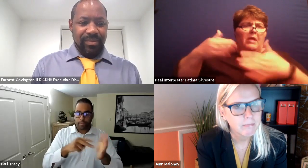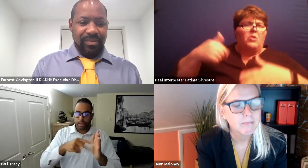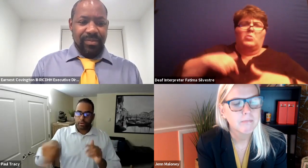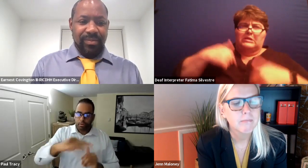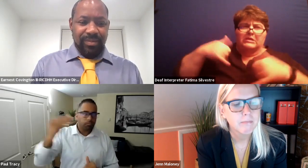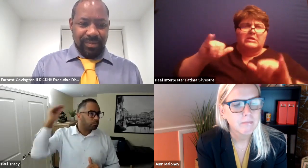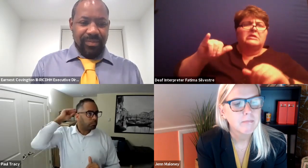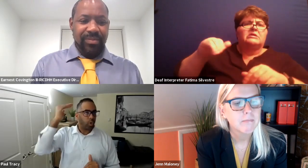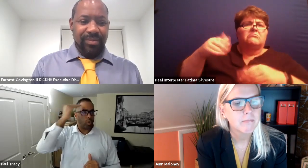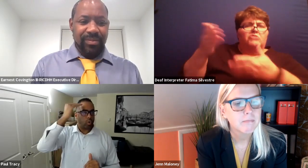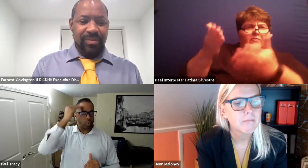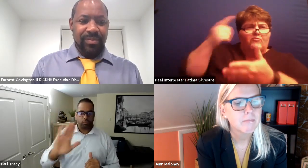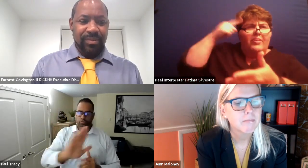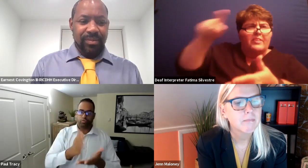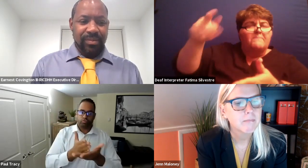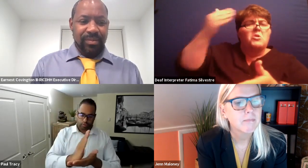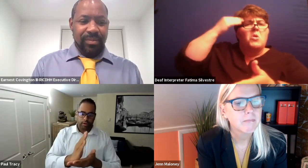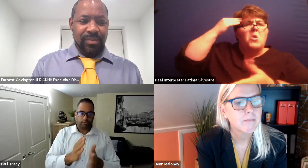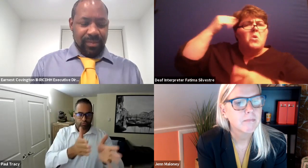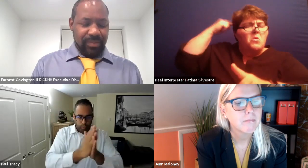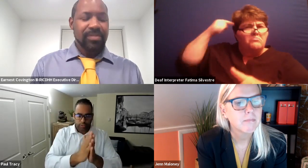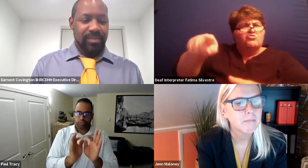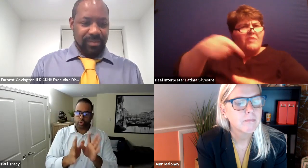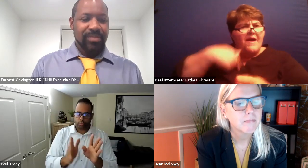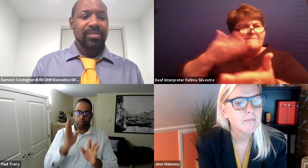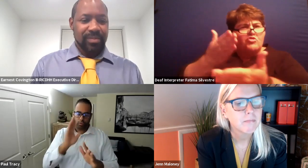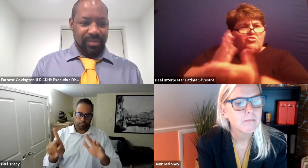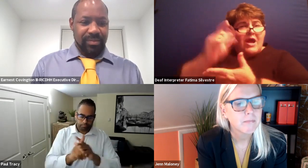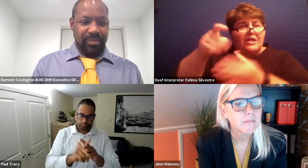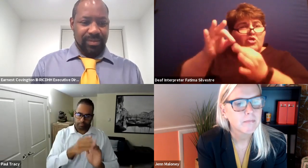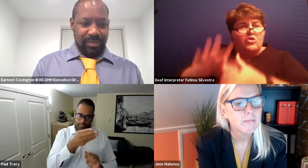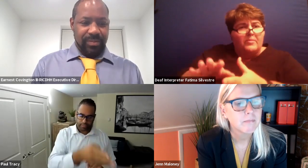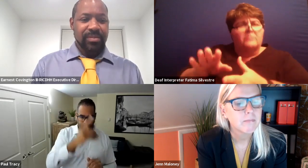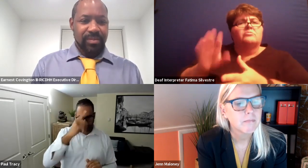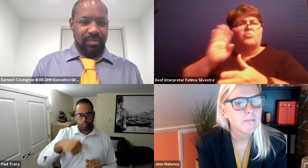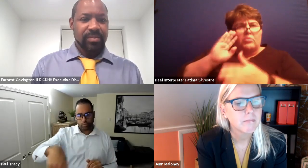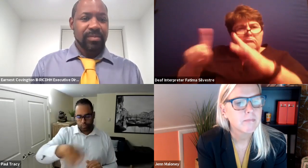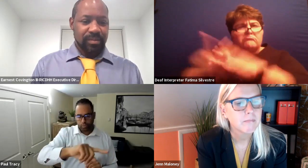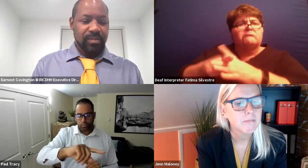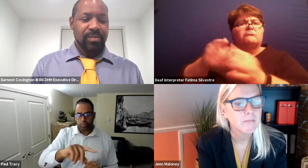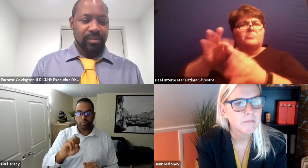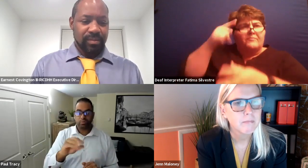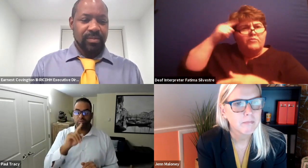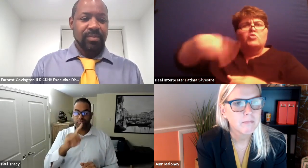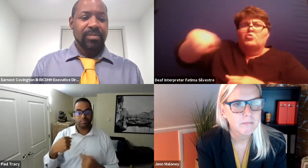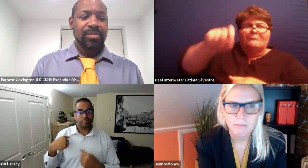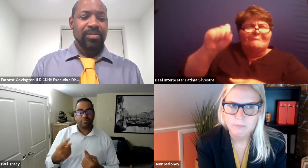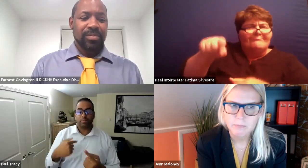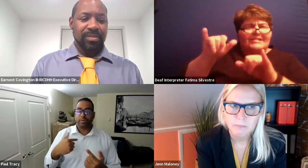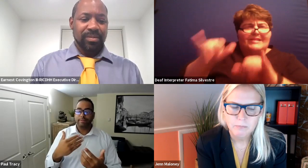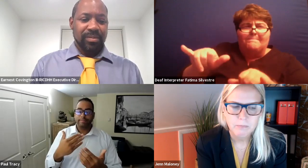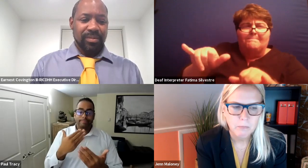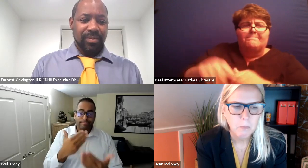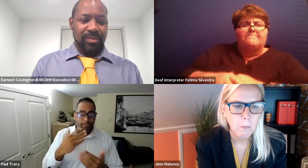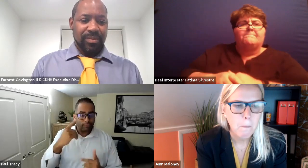need interpreters a great deal. And so deaf people should know their rights and know that when they go into a hospital or